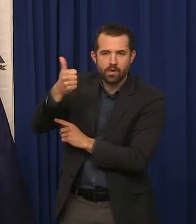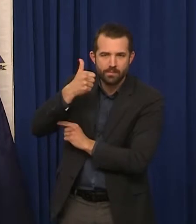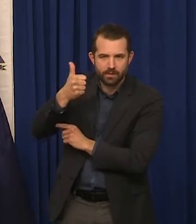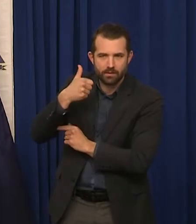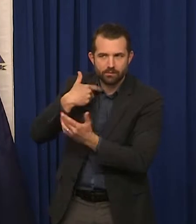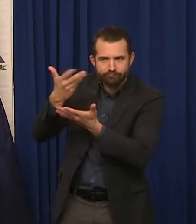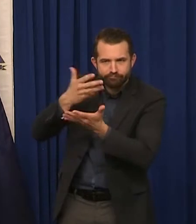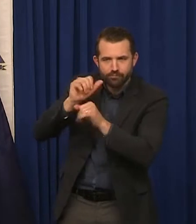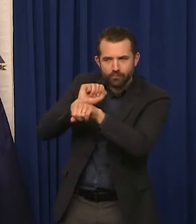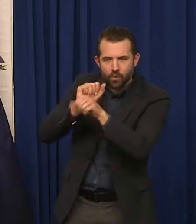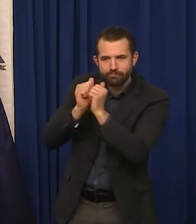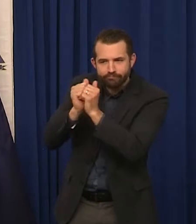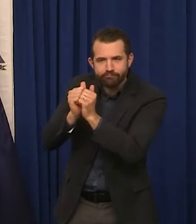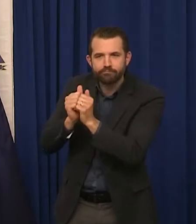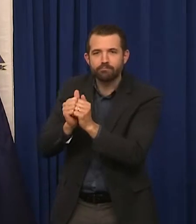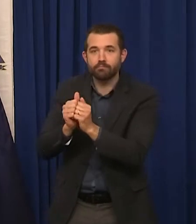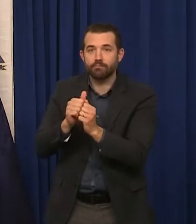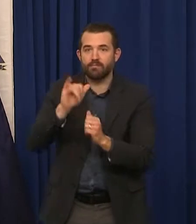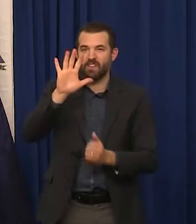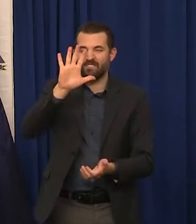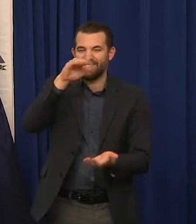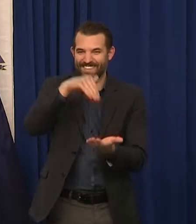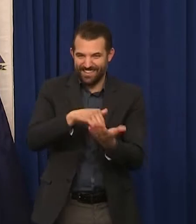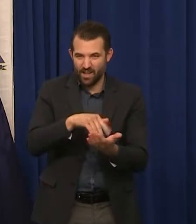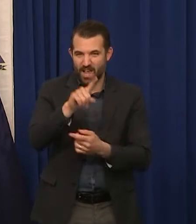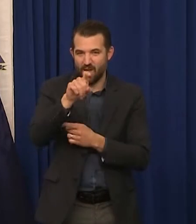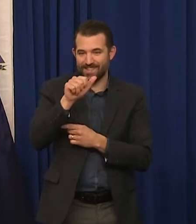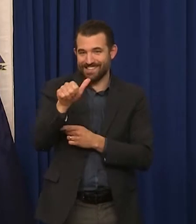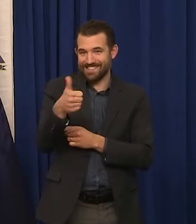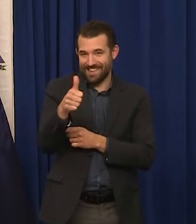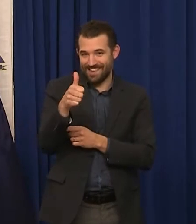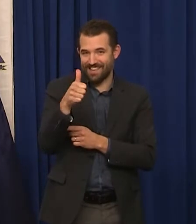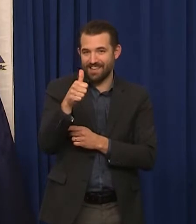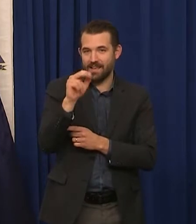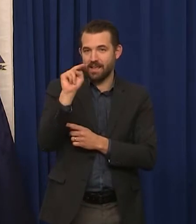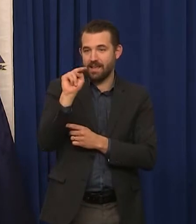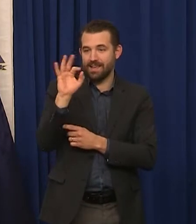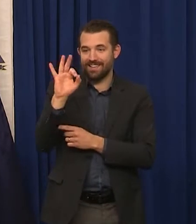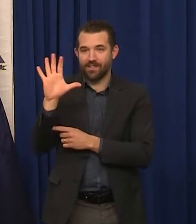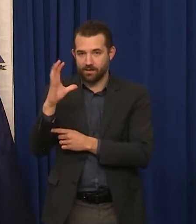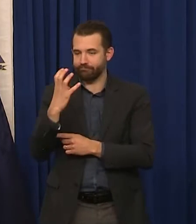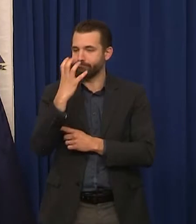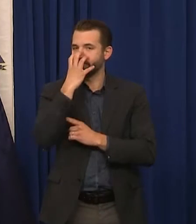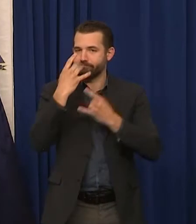distributed 5,110 N95 masks,